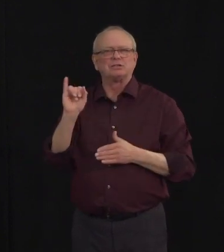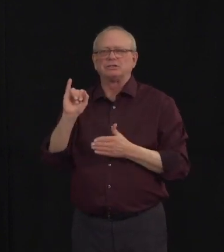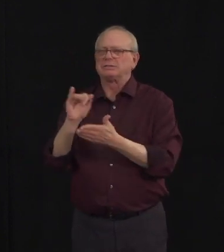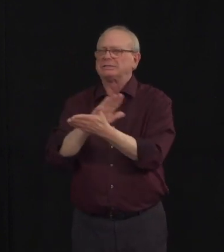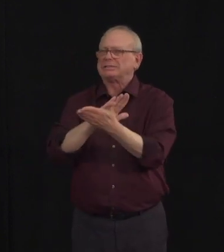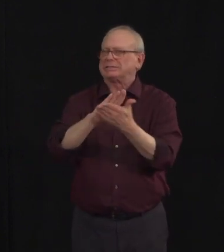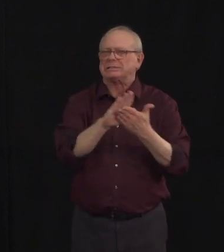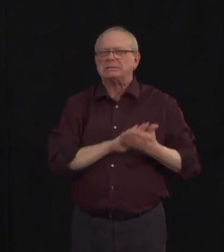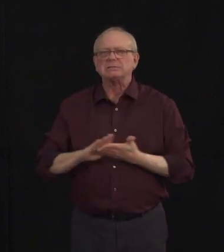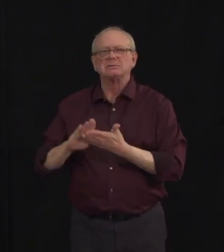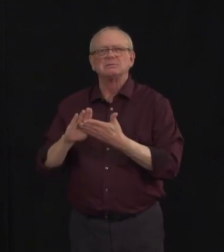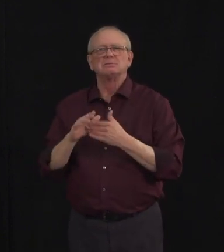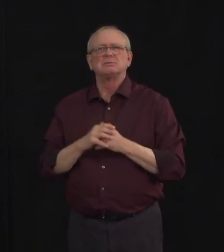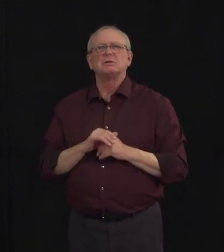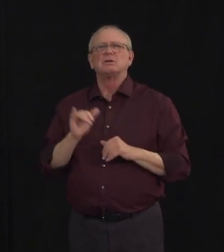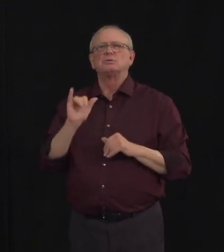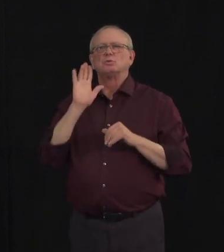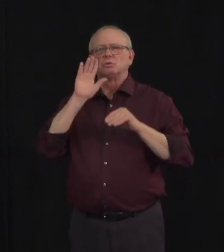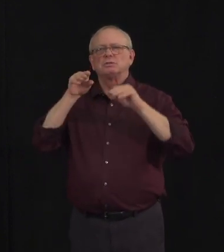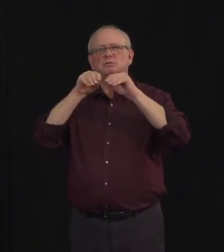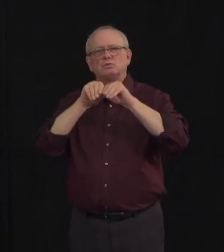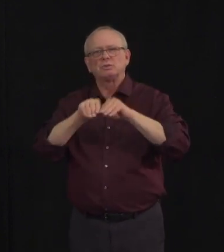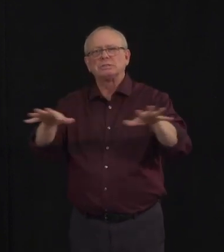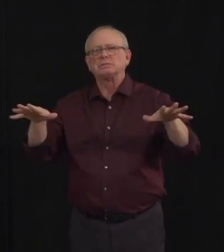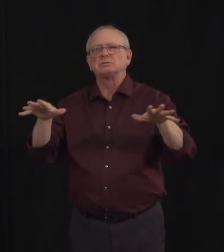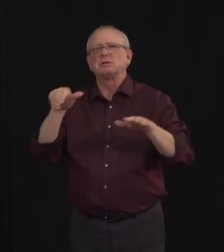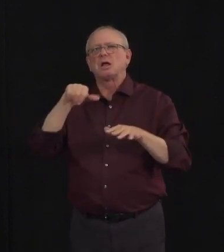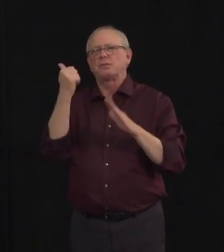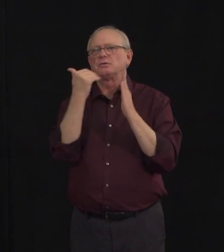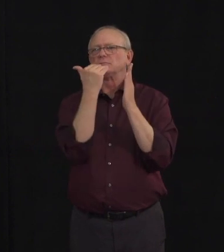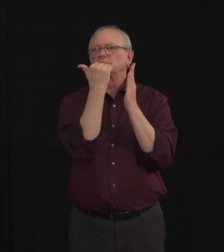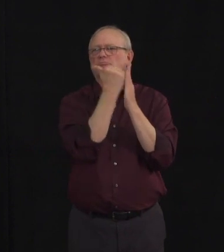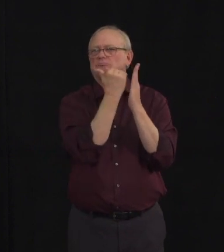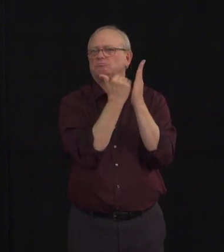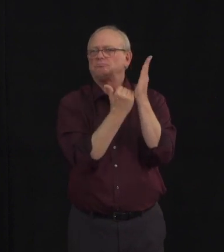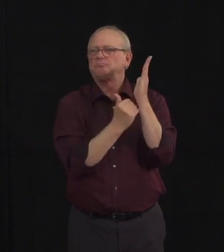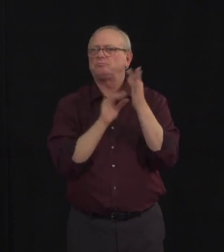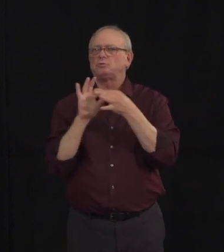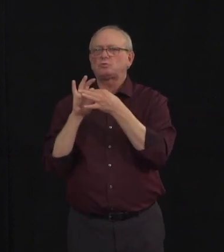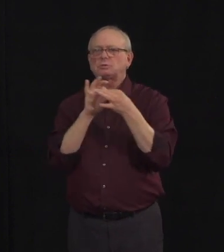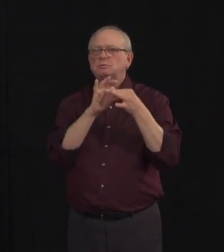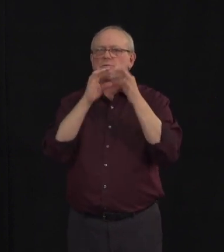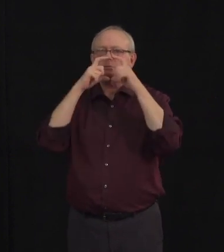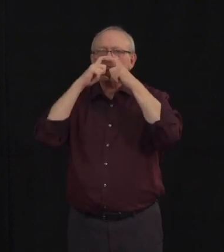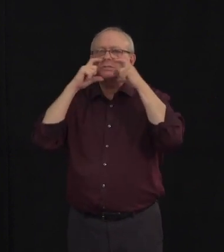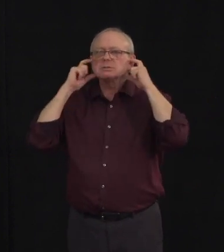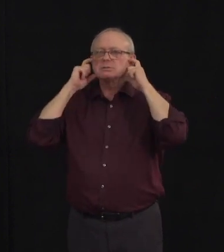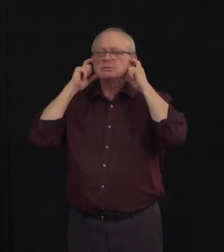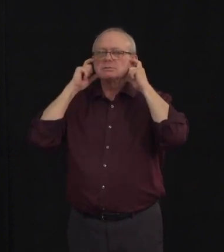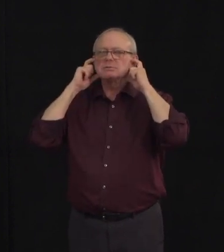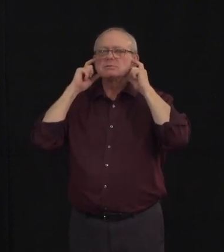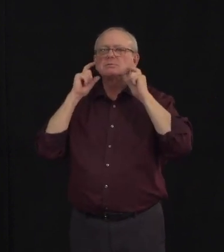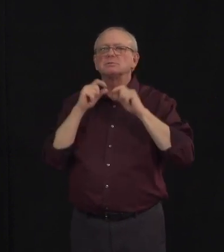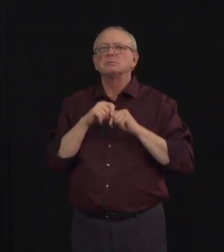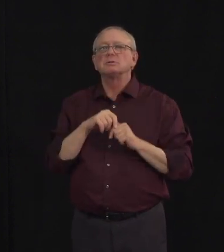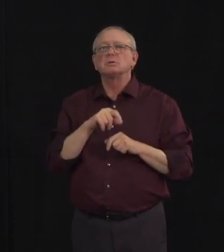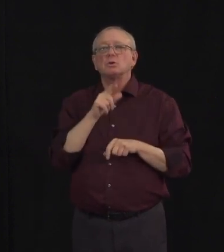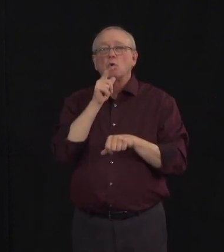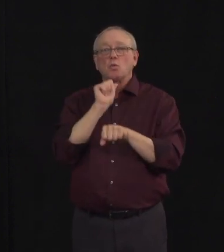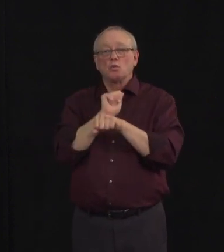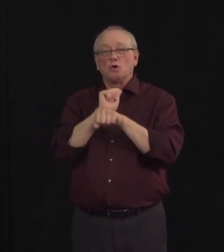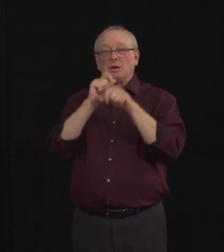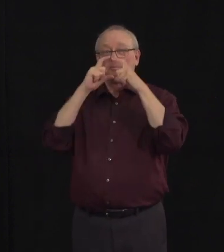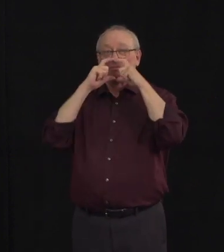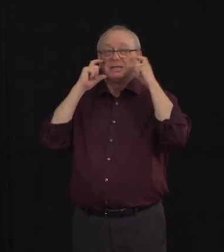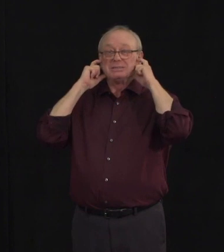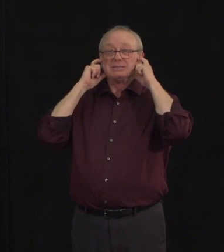wearing masks in public to make sure that people who are wearing the mask are limiting the chances that they may be infectious to others.